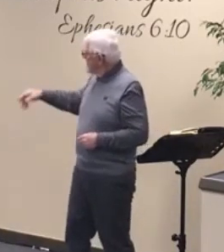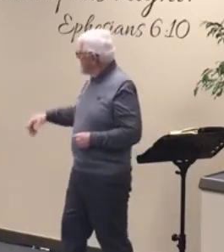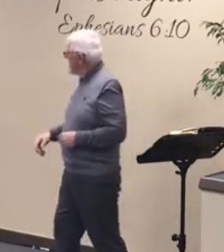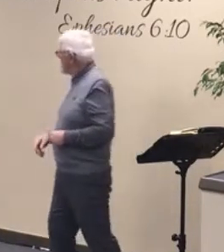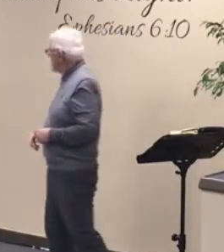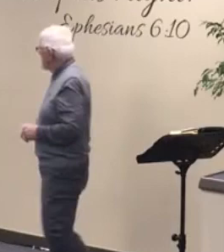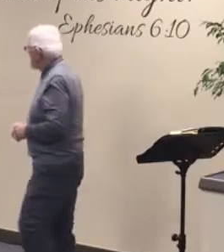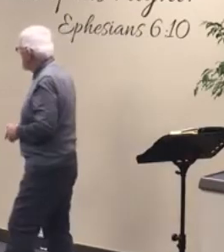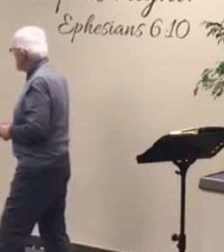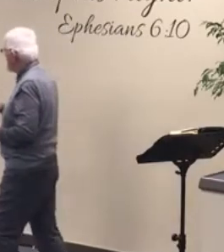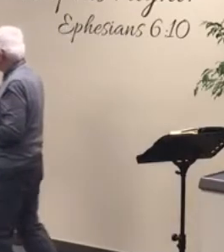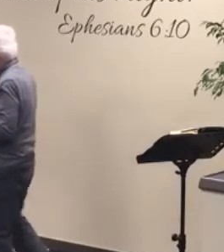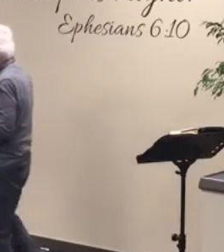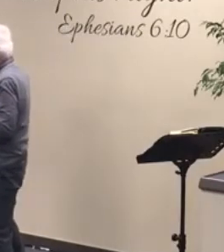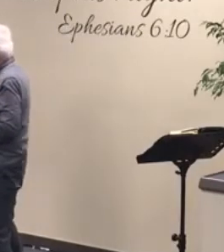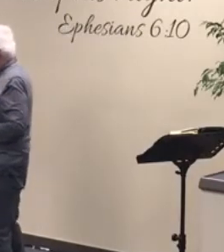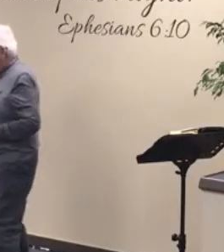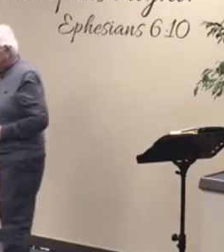in the Bible, but